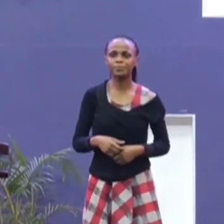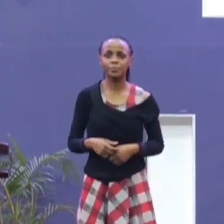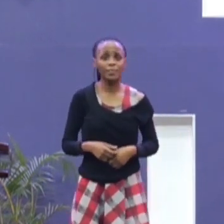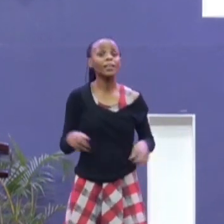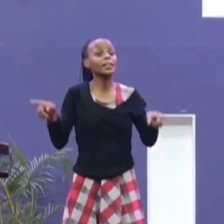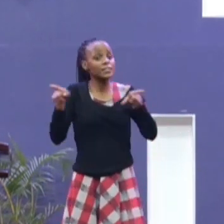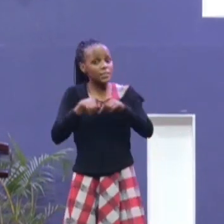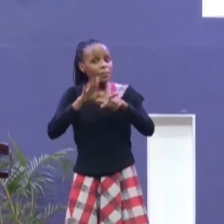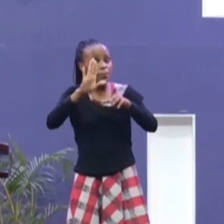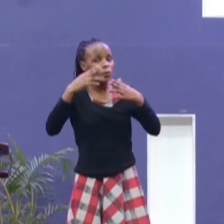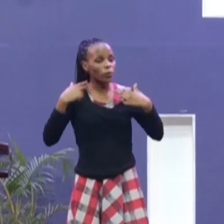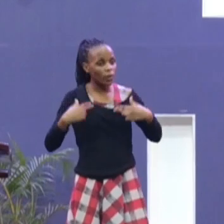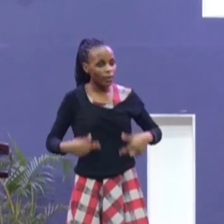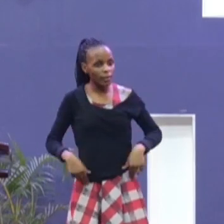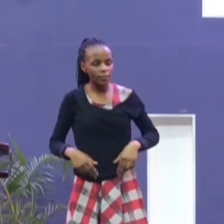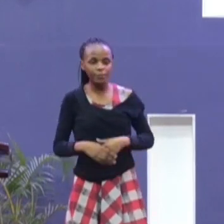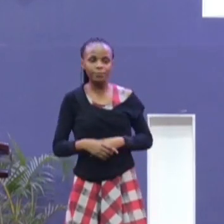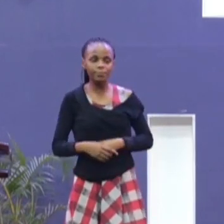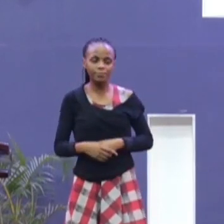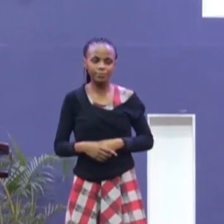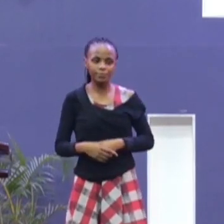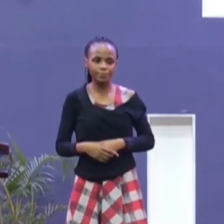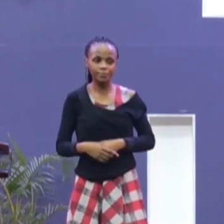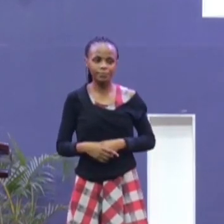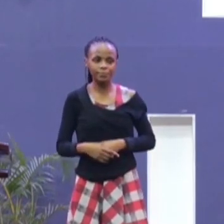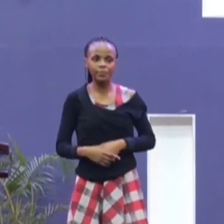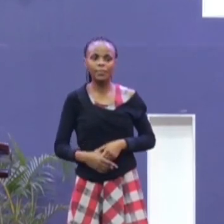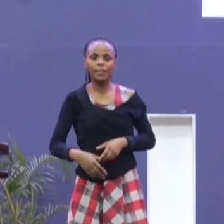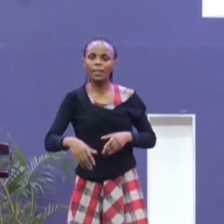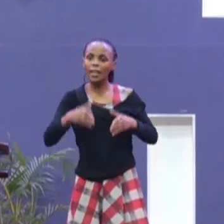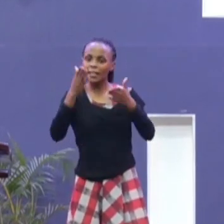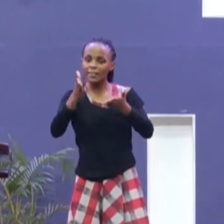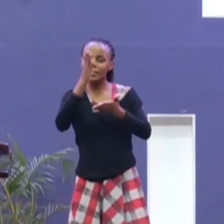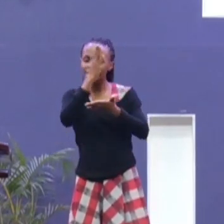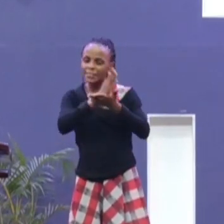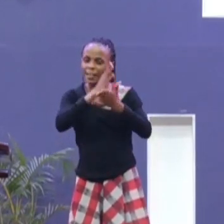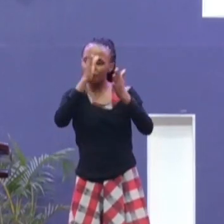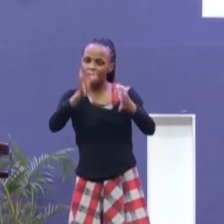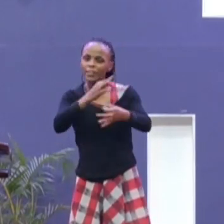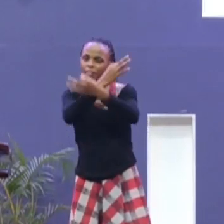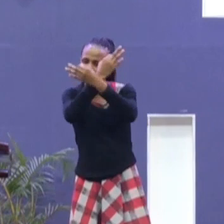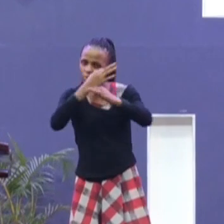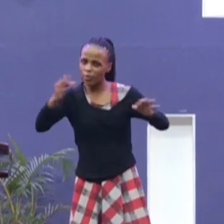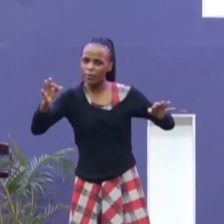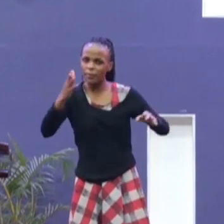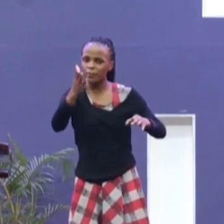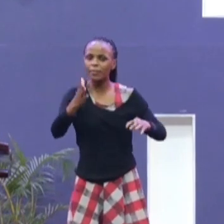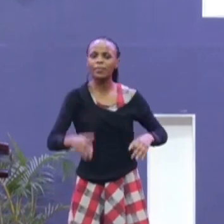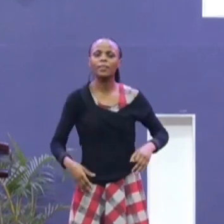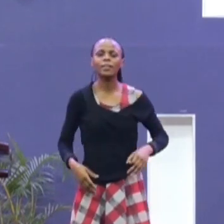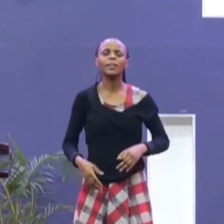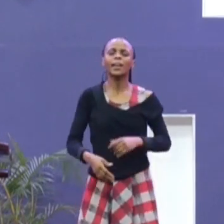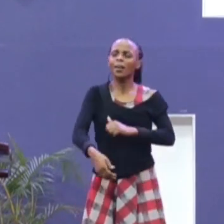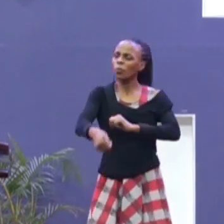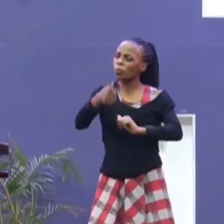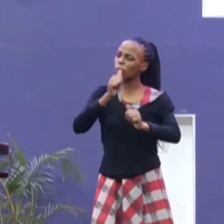your health. Bwita obulamu bwo obulamu bwo. There is that freedom. Waliwo eddembe eryo. Which the